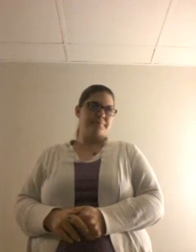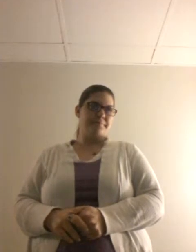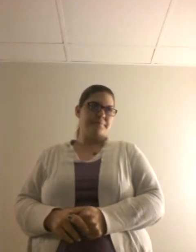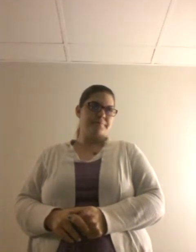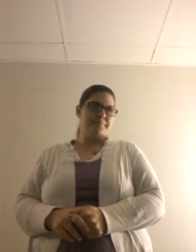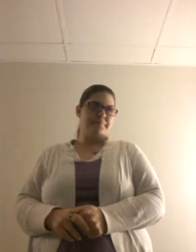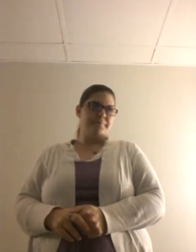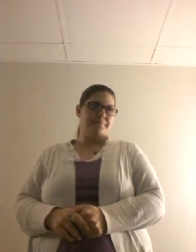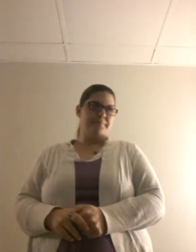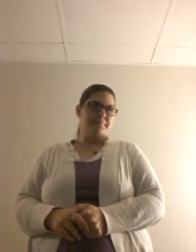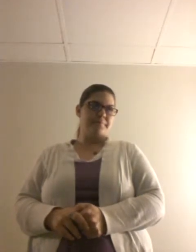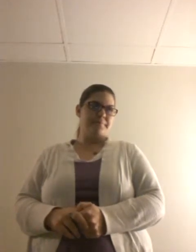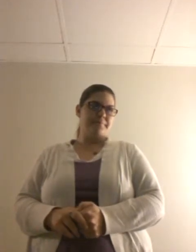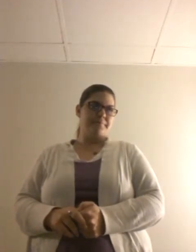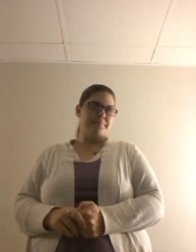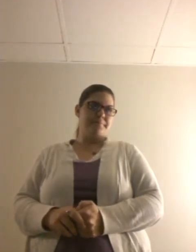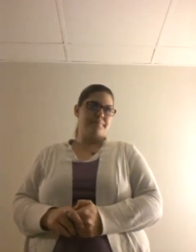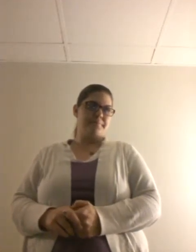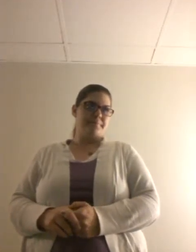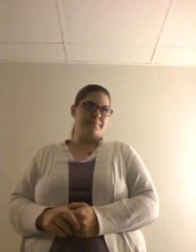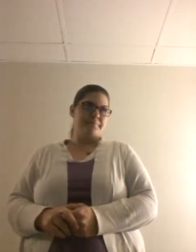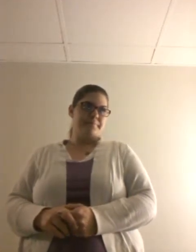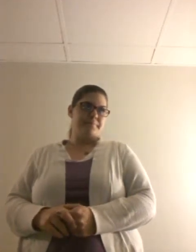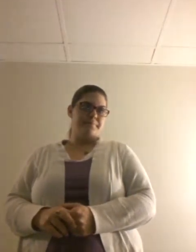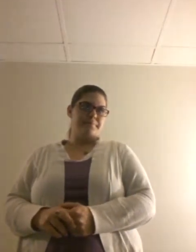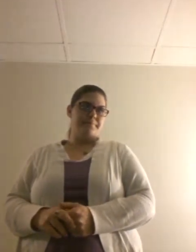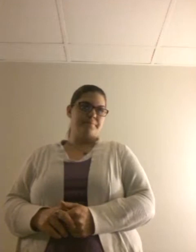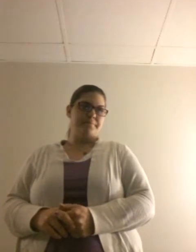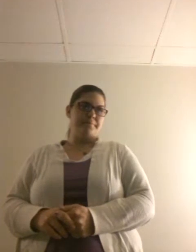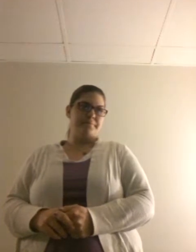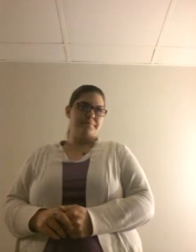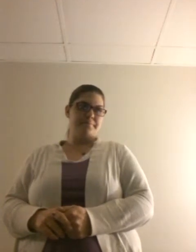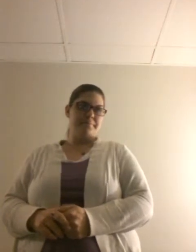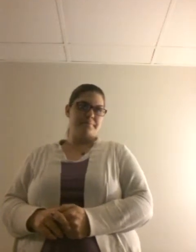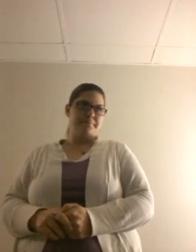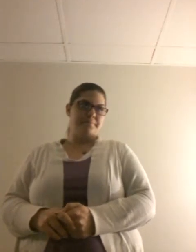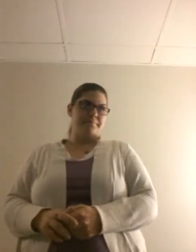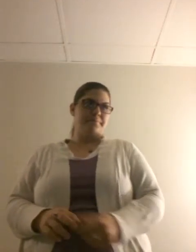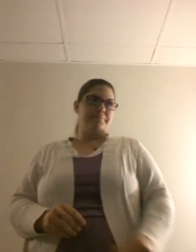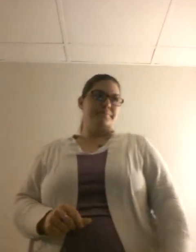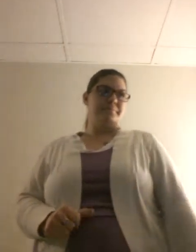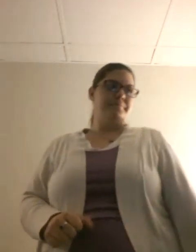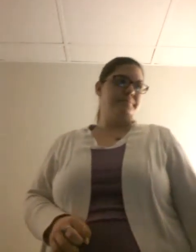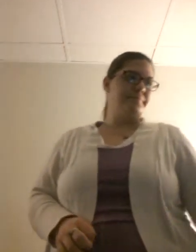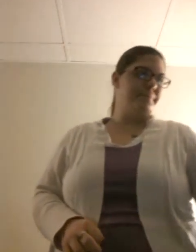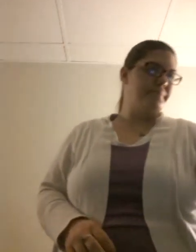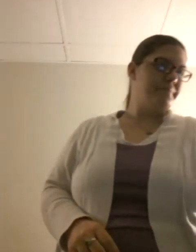so now I can see that I have 2 shaded out of 4, so I have 2/4. Now I can continue to